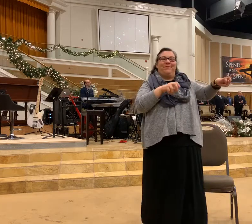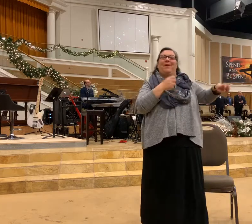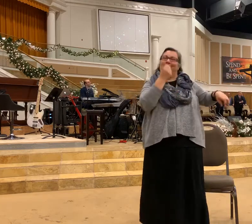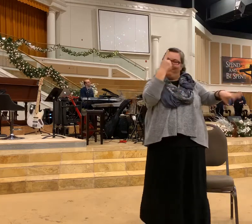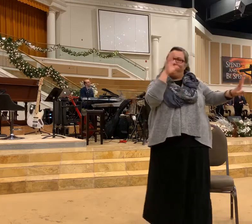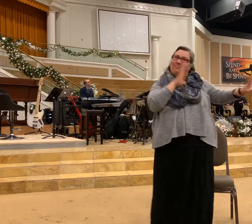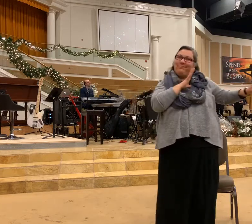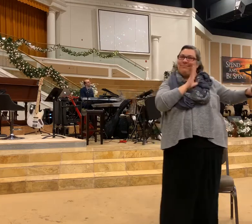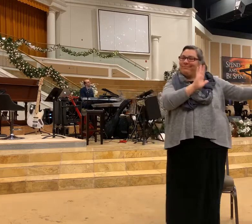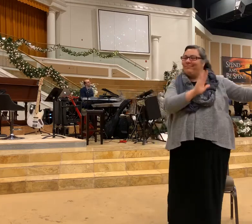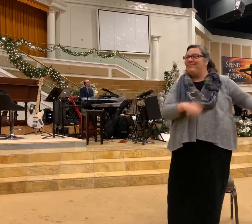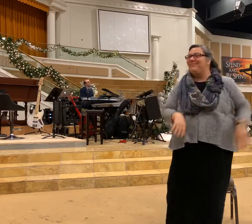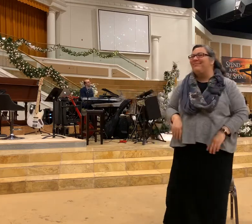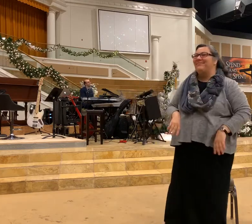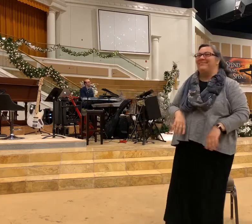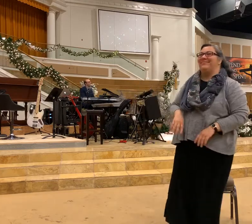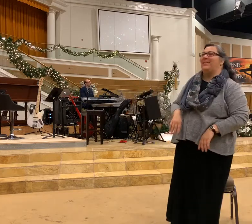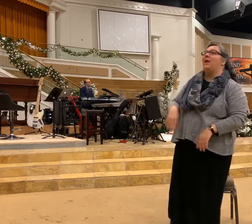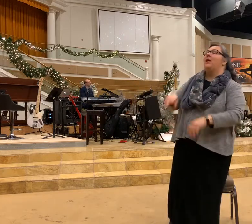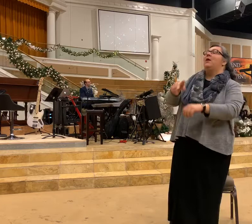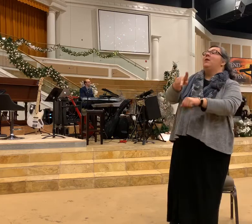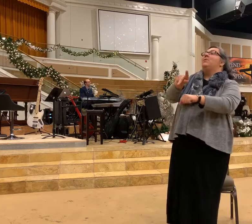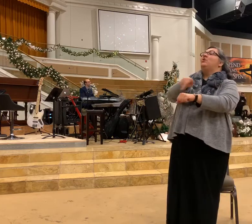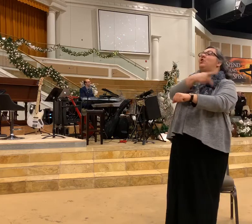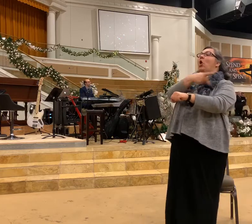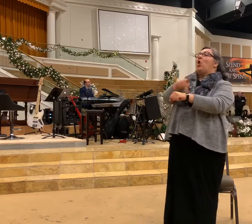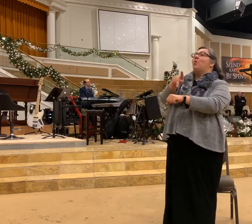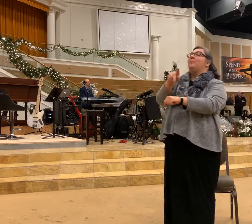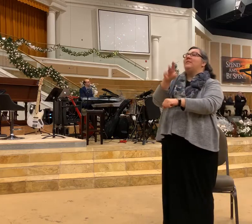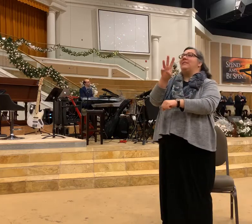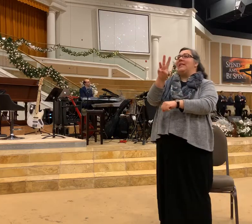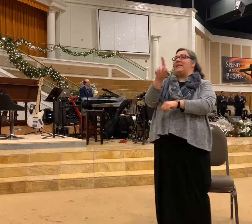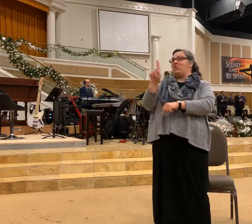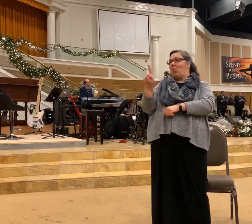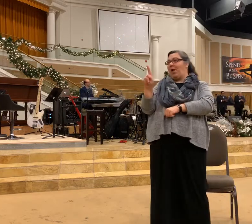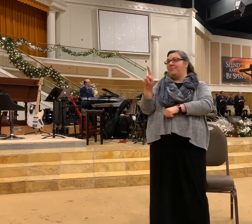understand. If you have your Bible, let's go to Psalm 61.